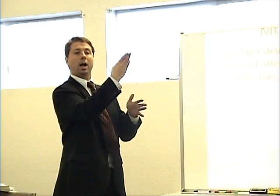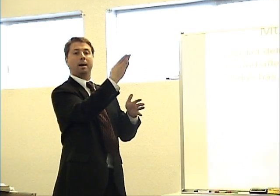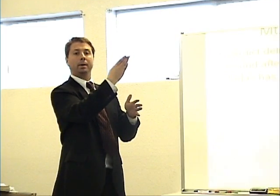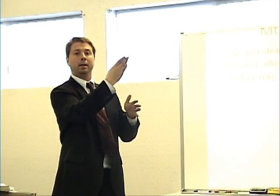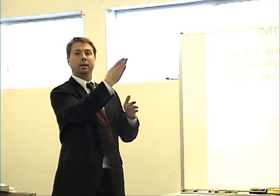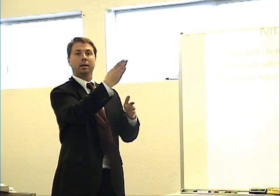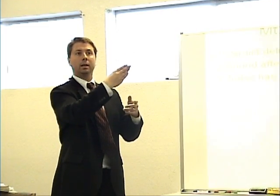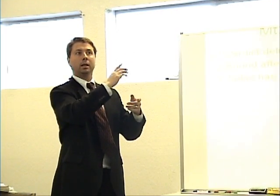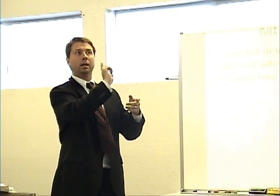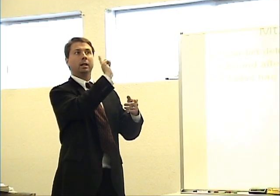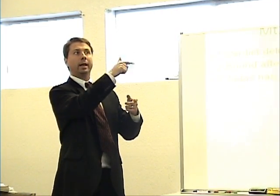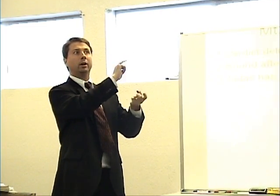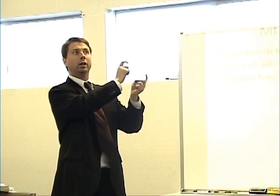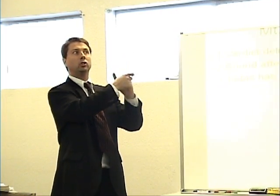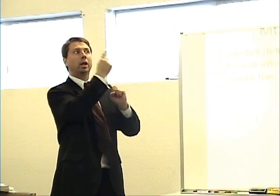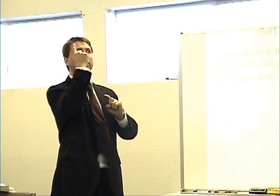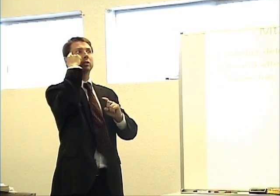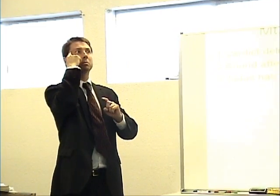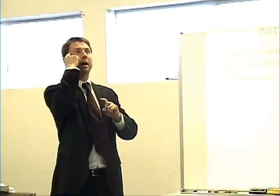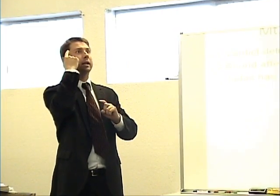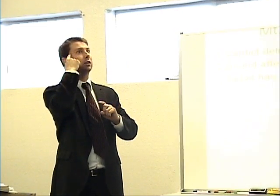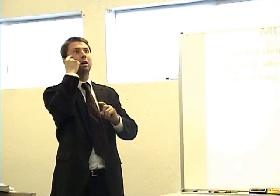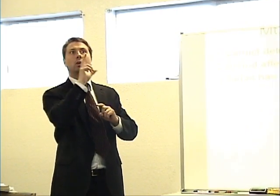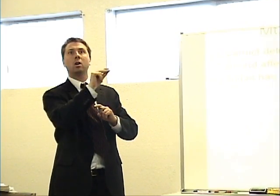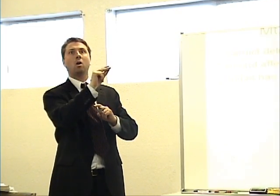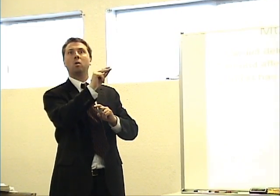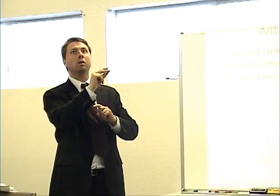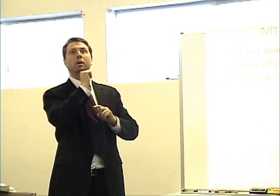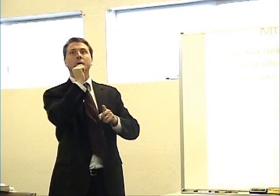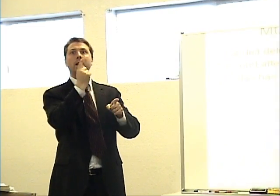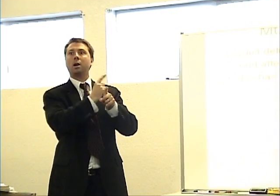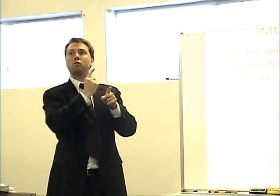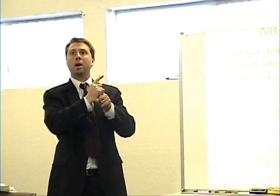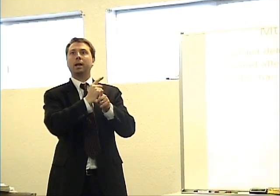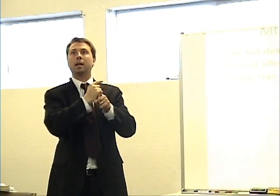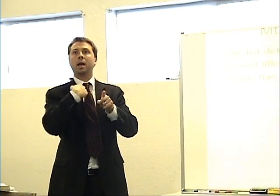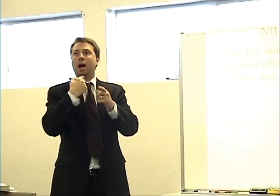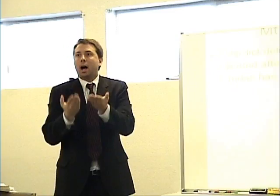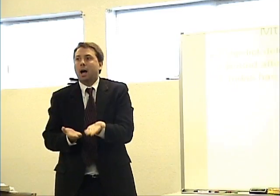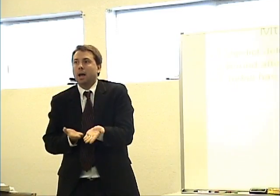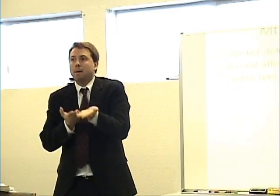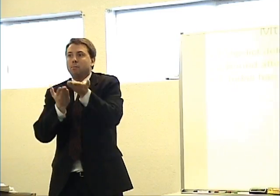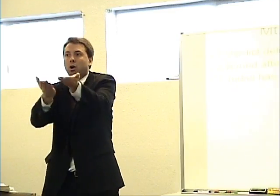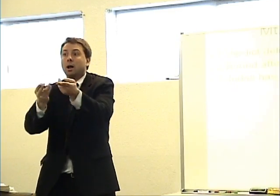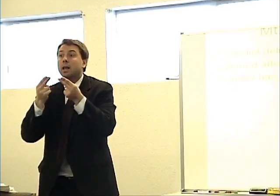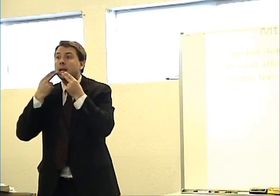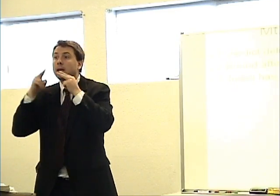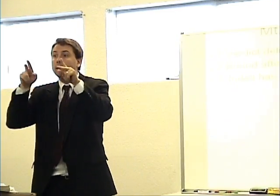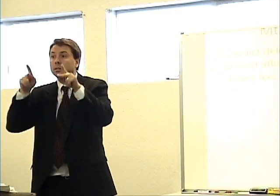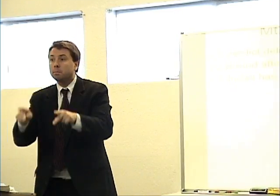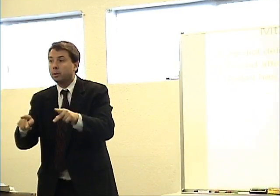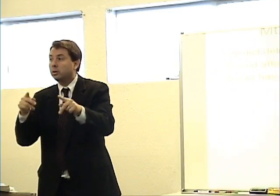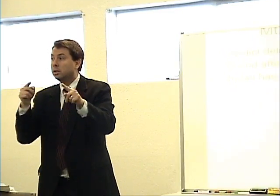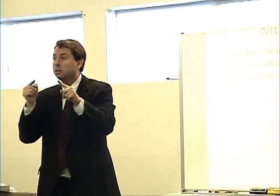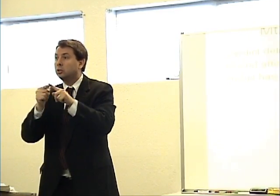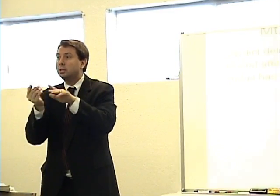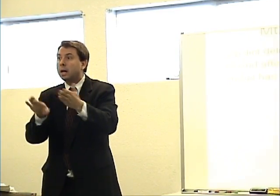job. Later, he changed his mind. He thought, no, it was not right. I brought innocent person to